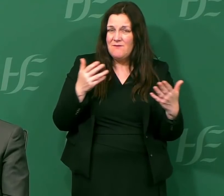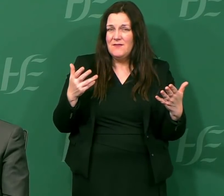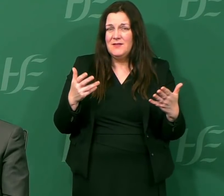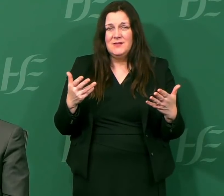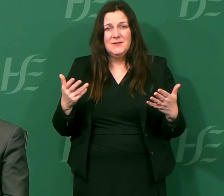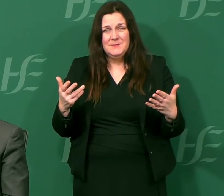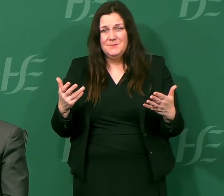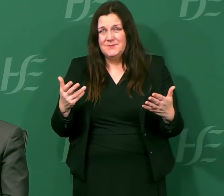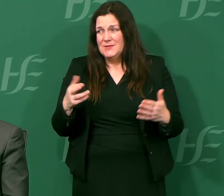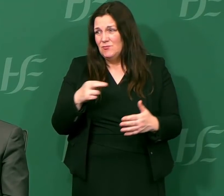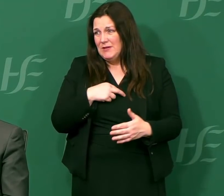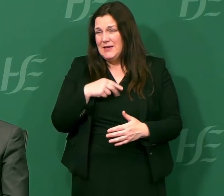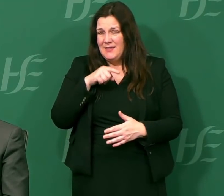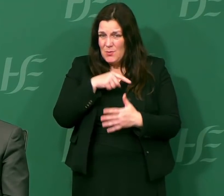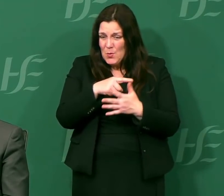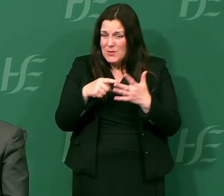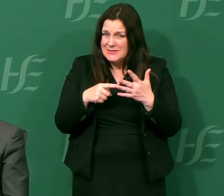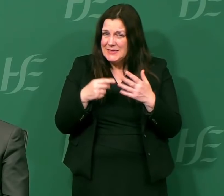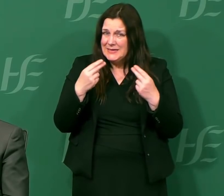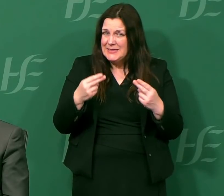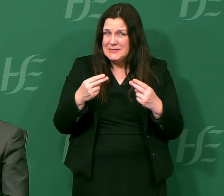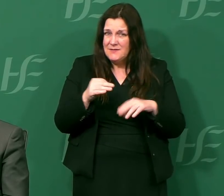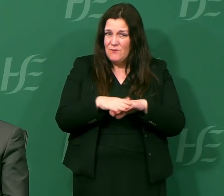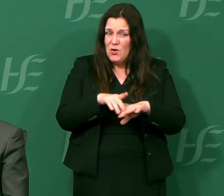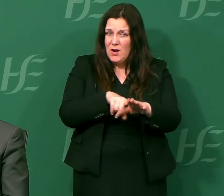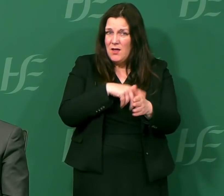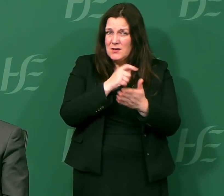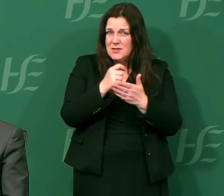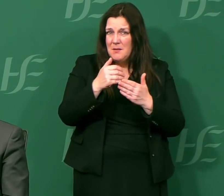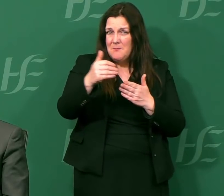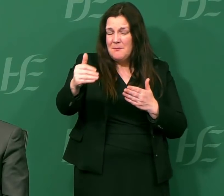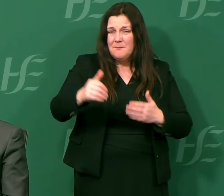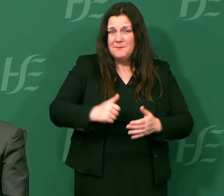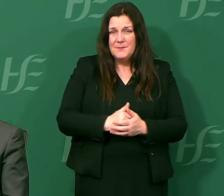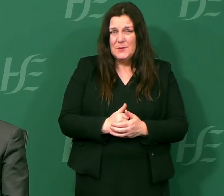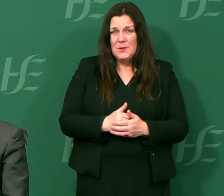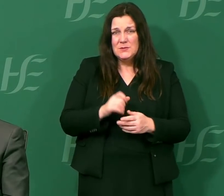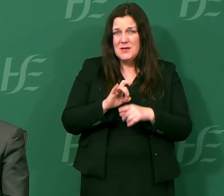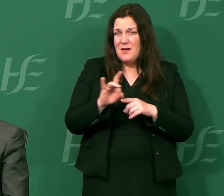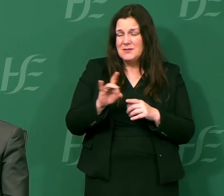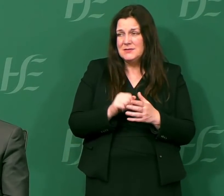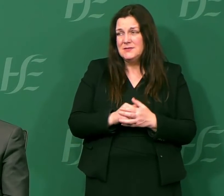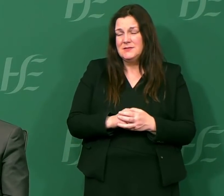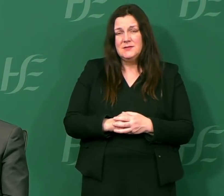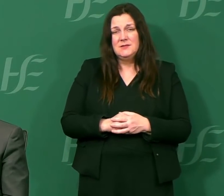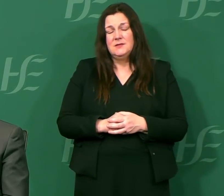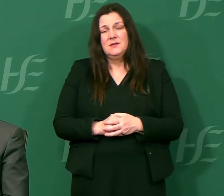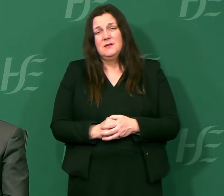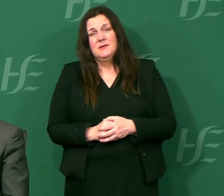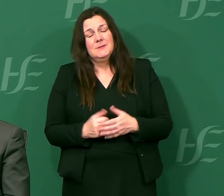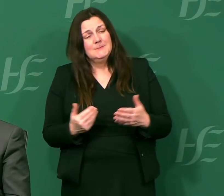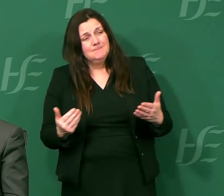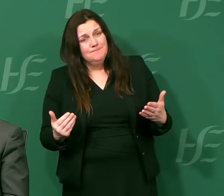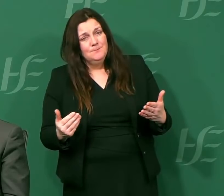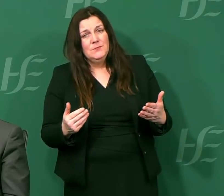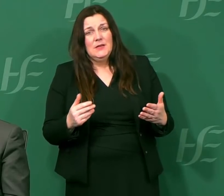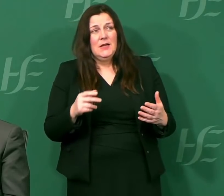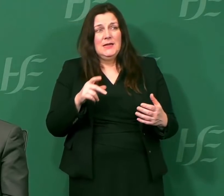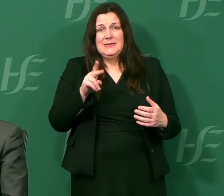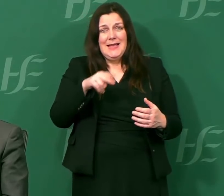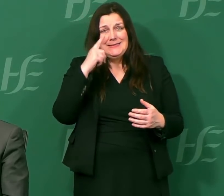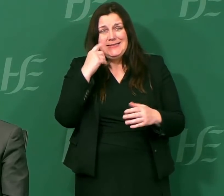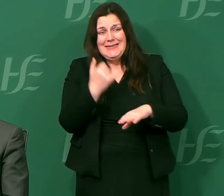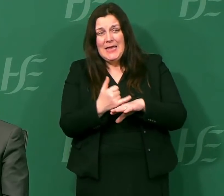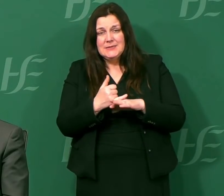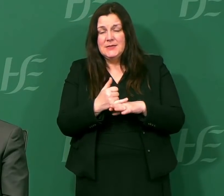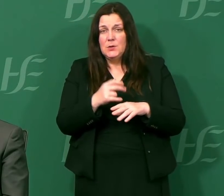And honestly, they're going to be needed for a sustained and long period of time. We don't see people not needing to wear a mask and not needing to keep